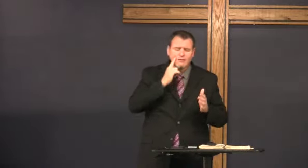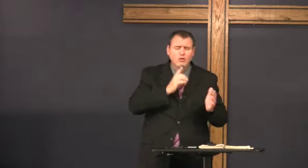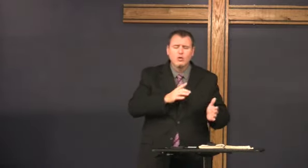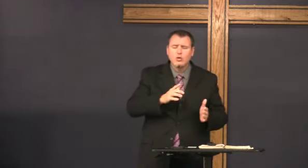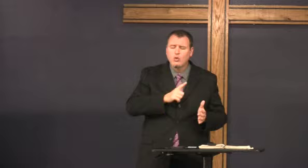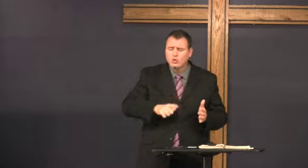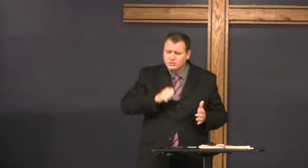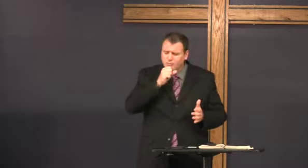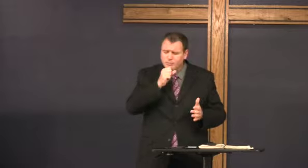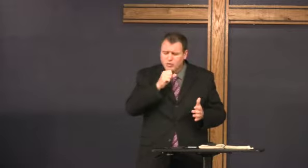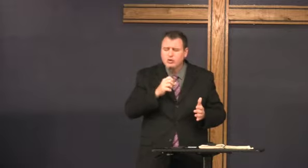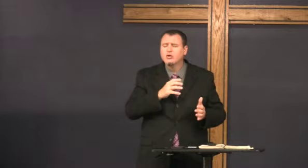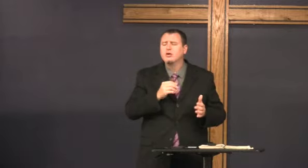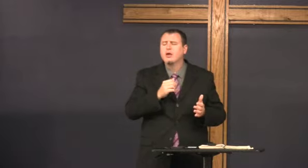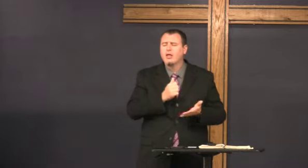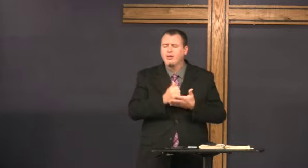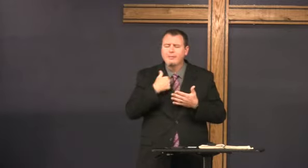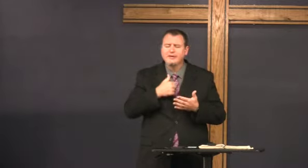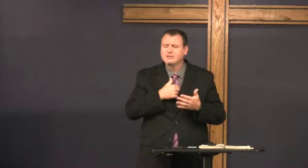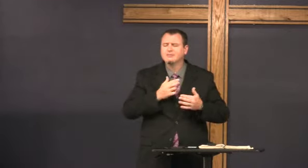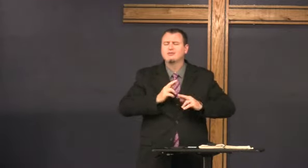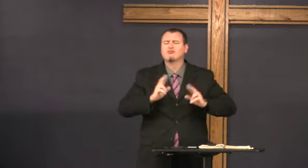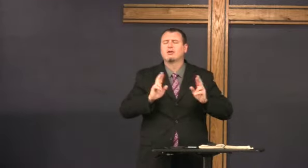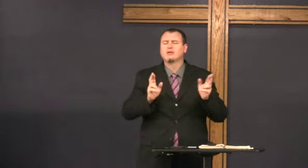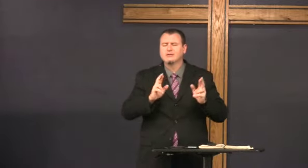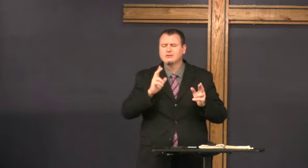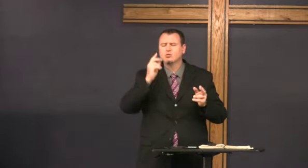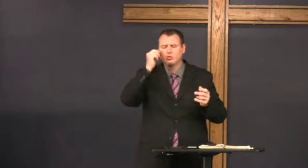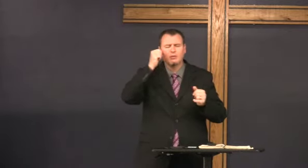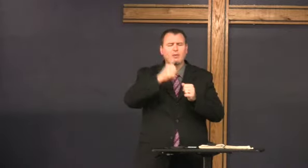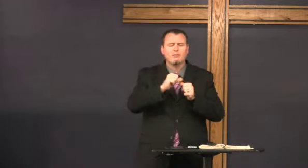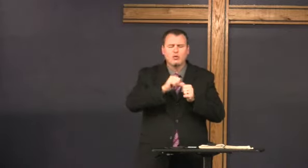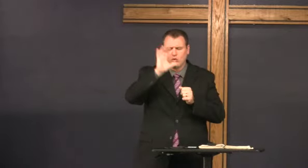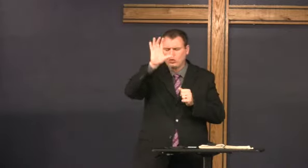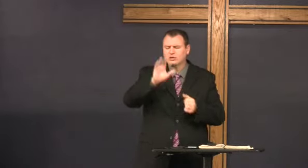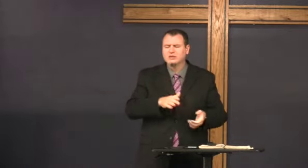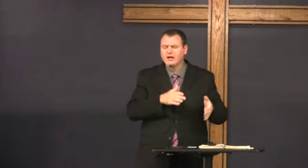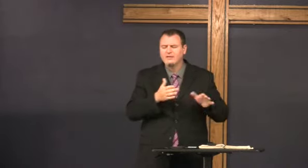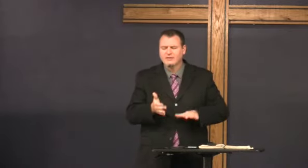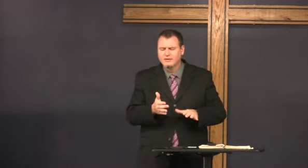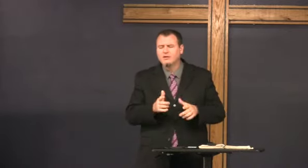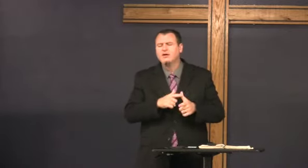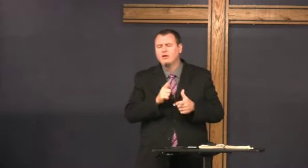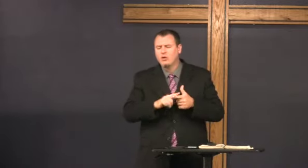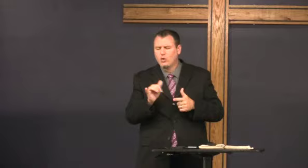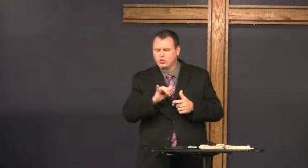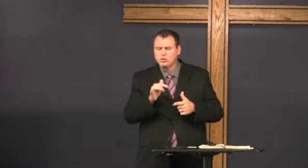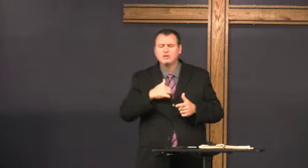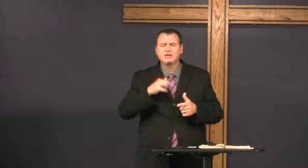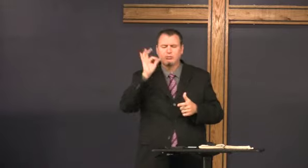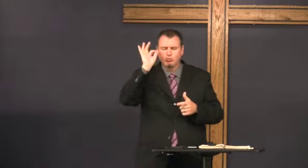Prepare our hearts for the Lord's Supper and the service next. Help us to be ready to remember your death, and then